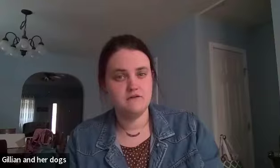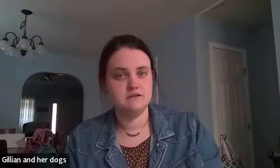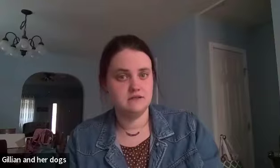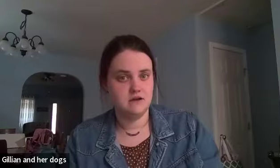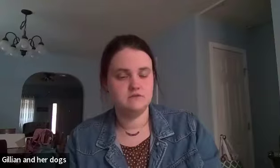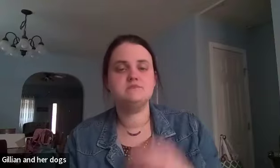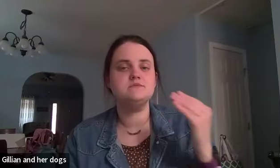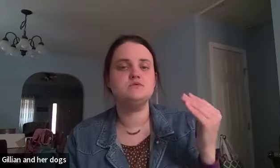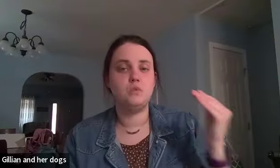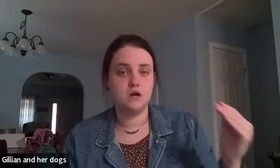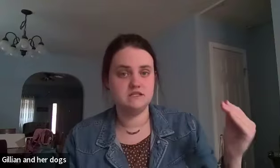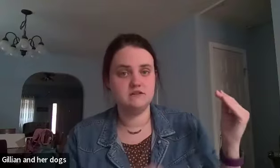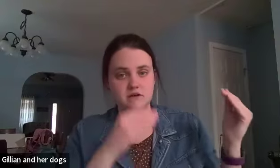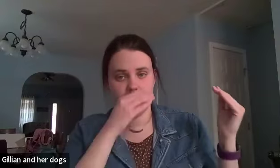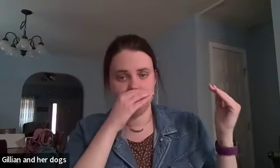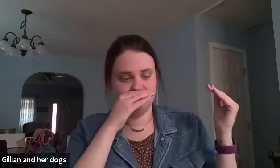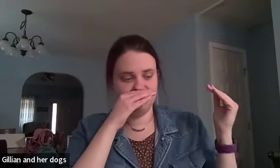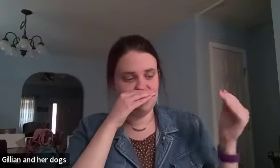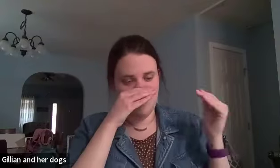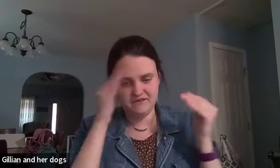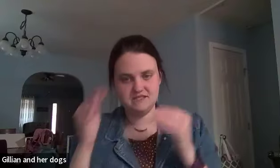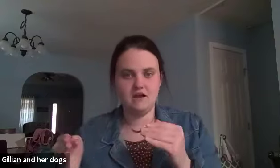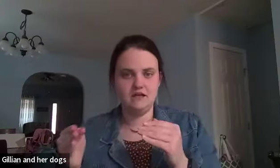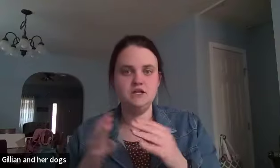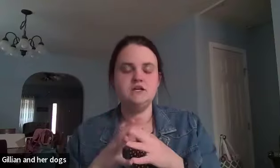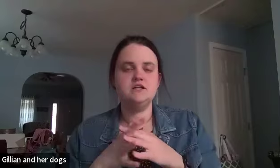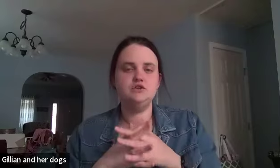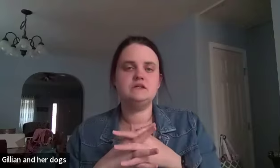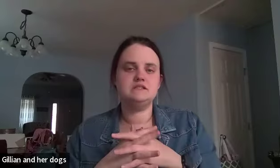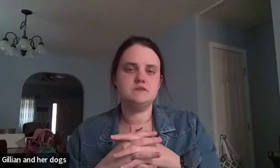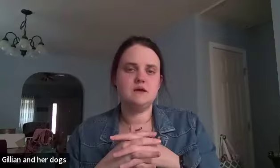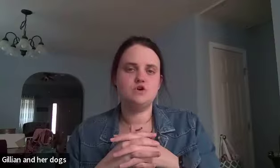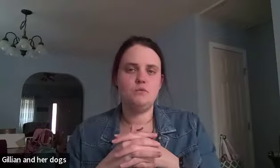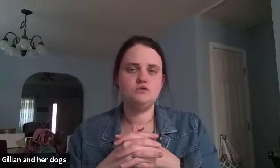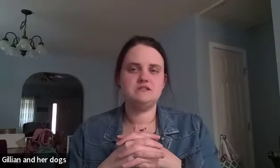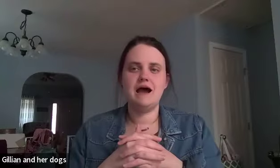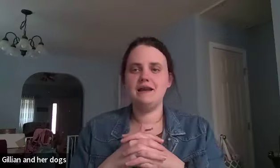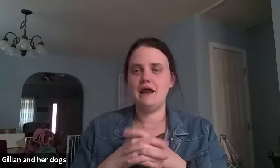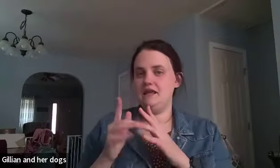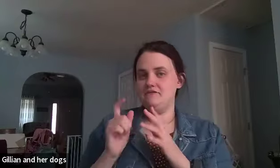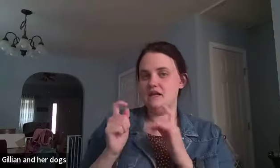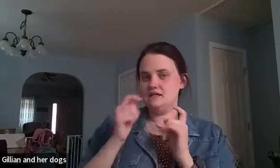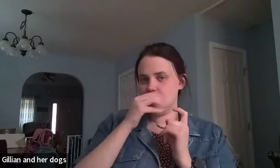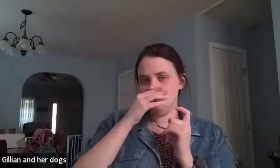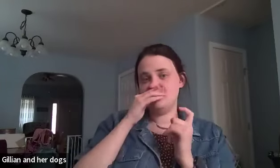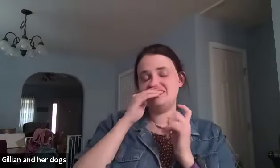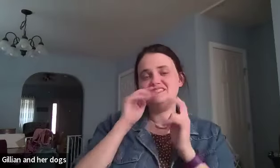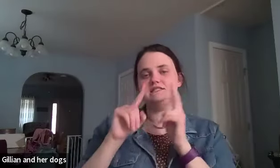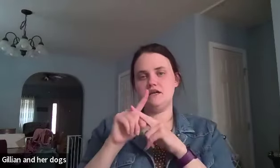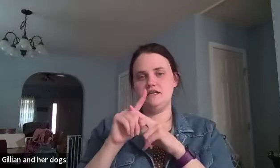have a sign, sometimes with words that do not have a sign, you can sometimes almost not give it a sign, but assign it